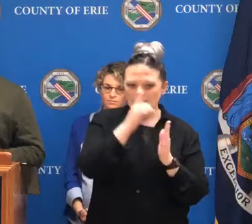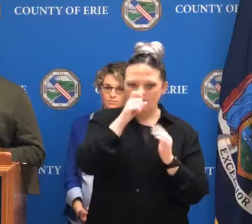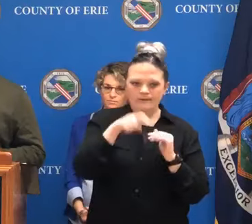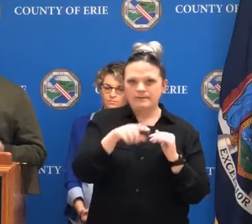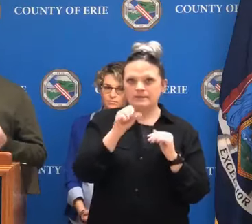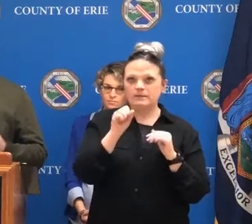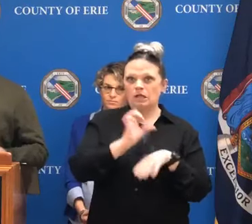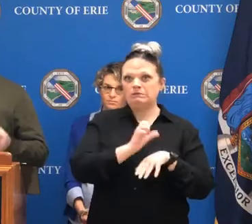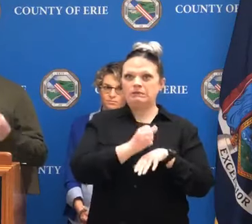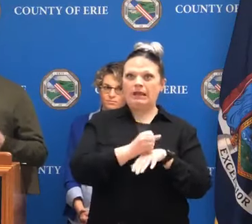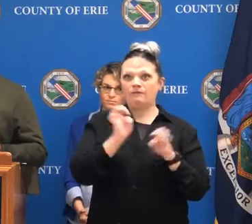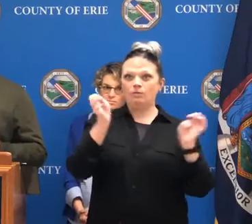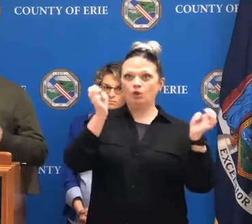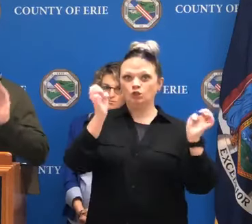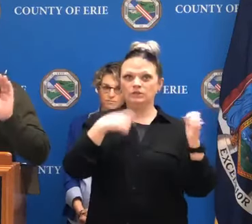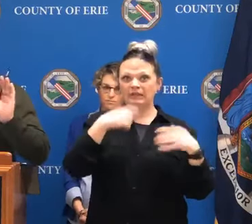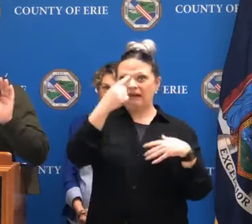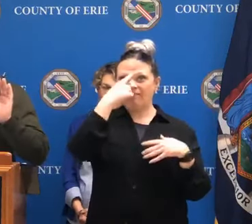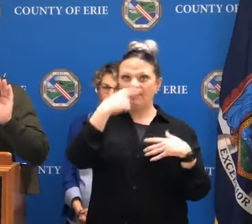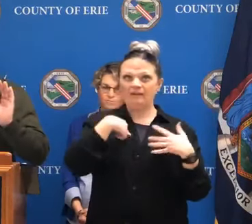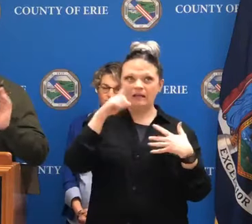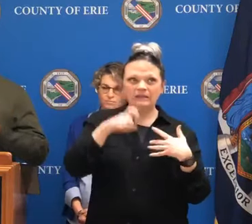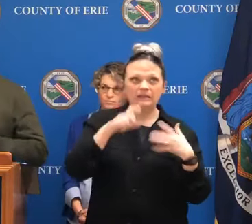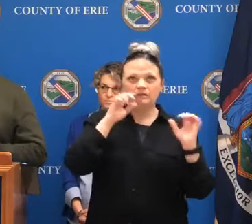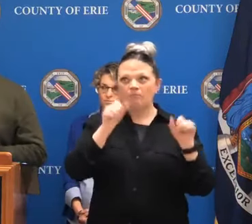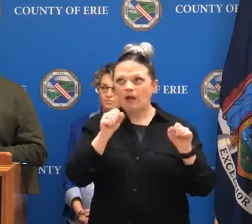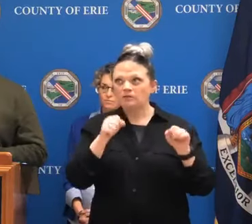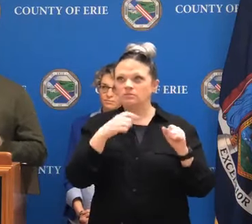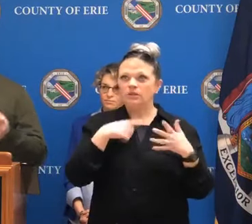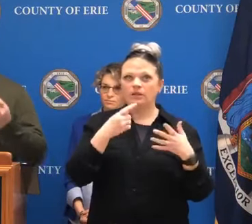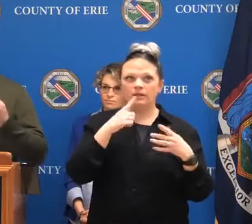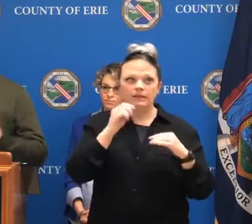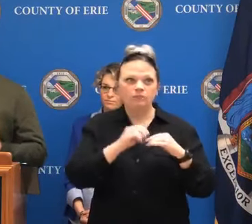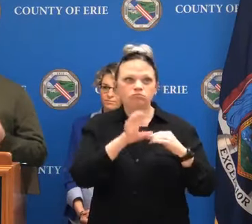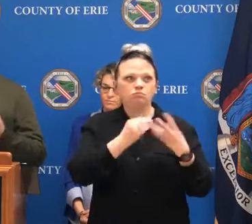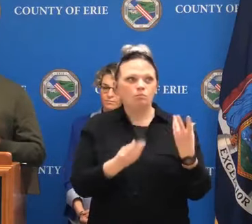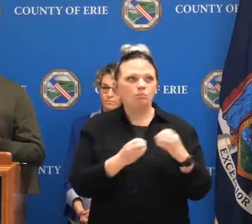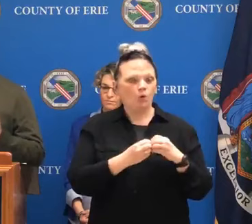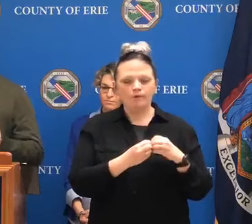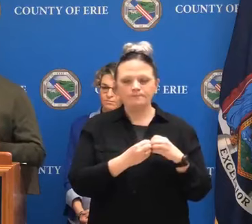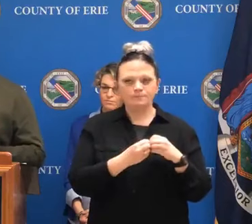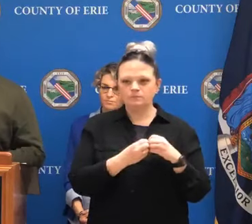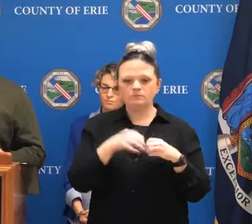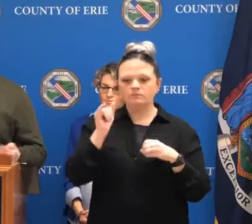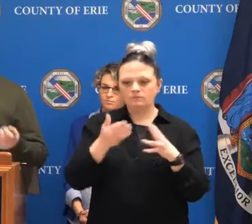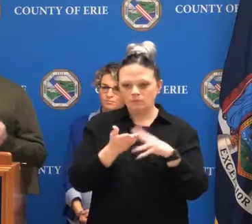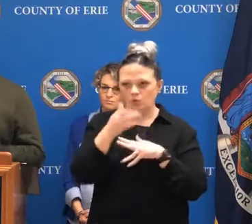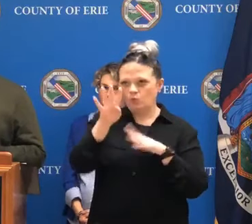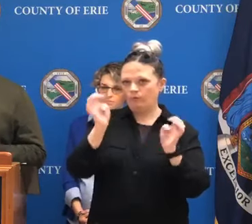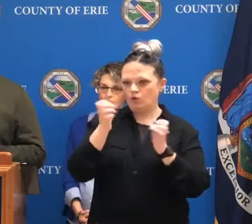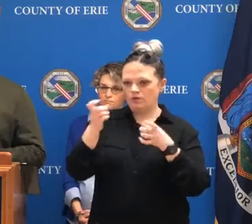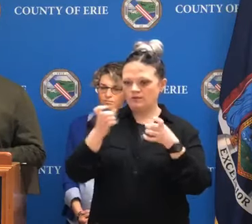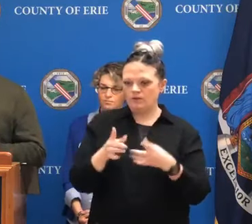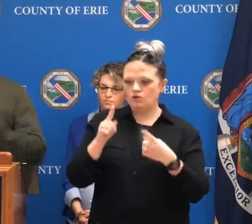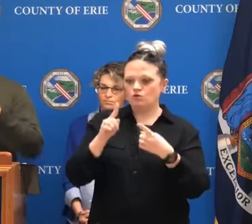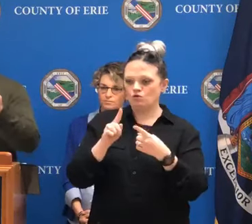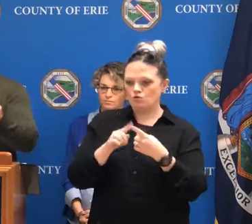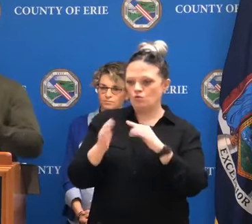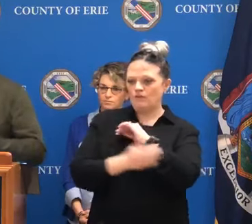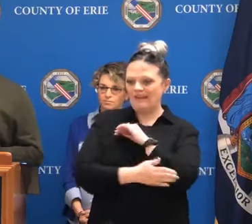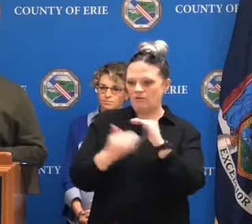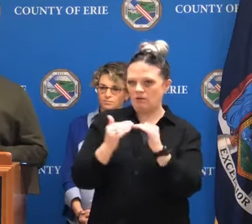of emergency and we think that there's things that possibly should be replenished, can be worked through your emergency managers to the county level